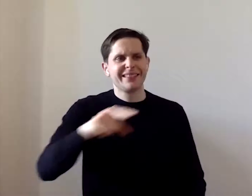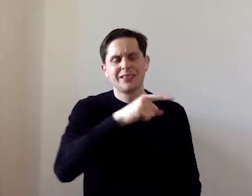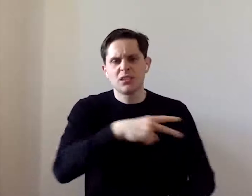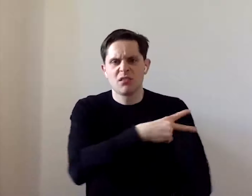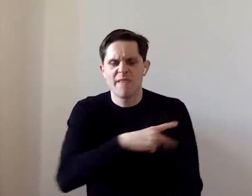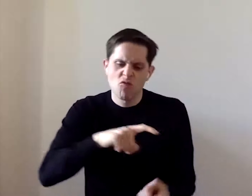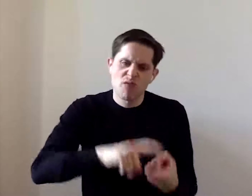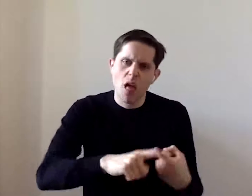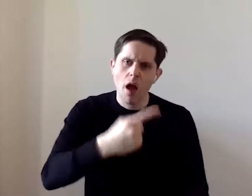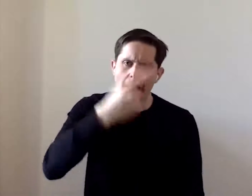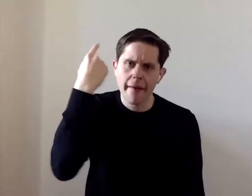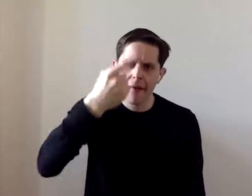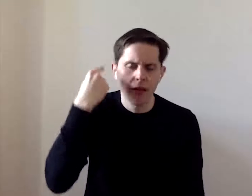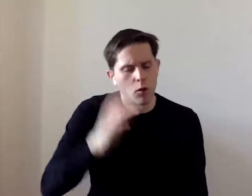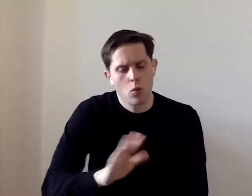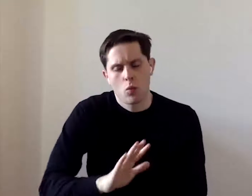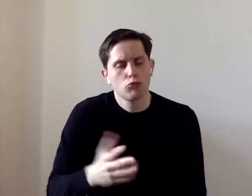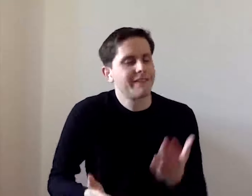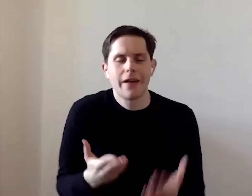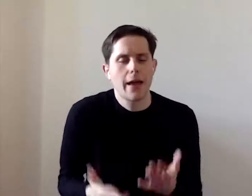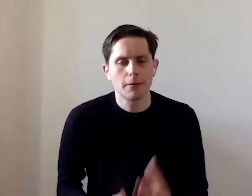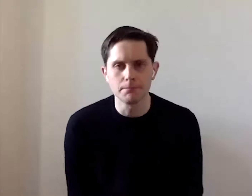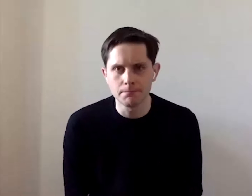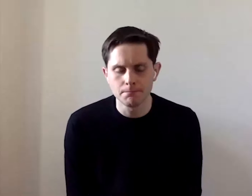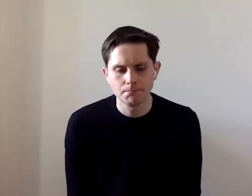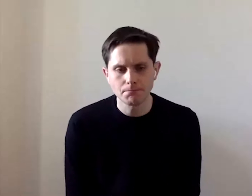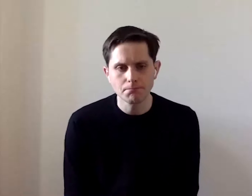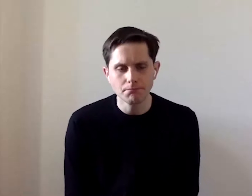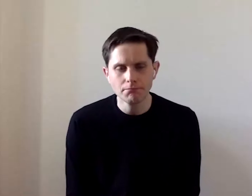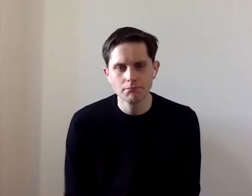yeah, I think it's kind of not fair to just rely on the staff at the moment.